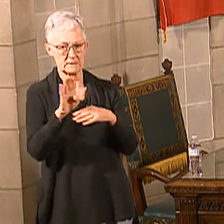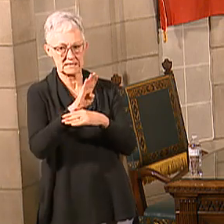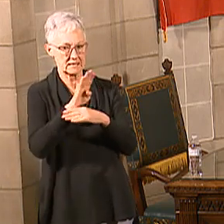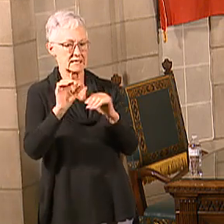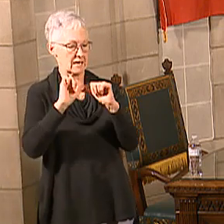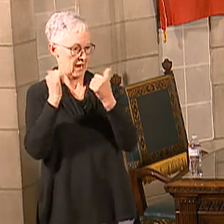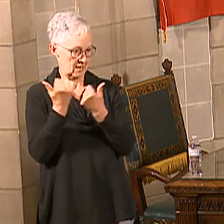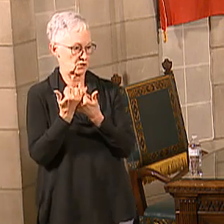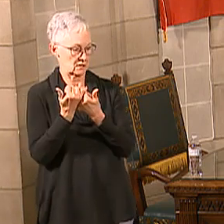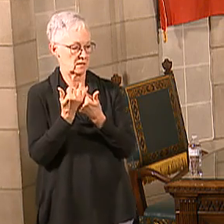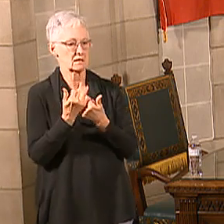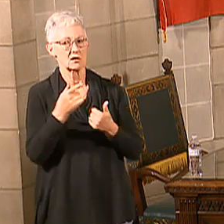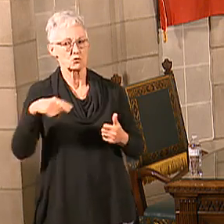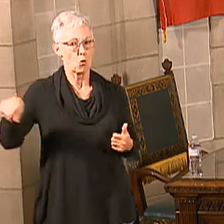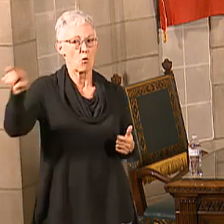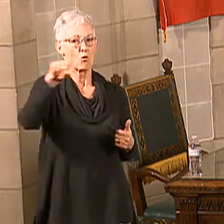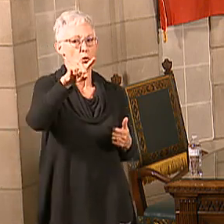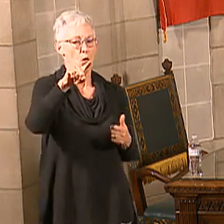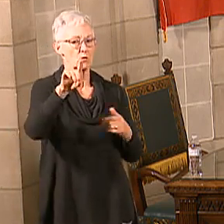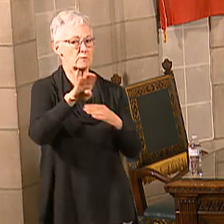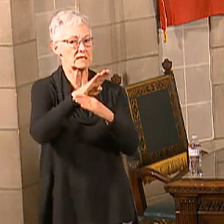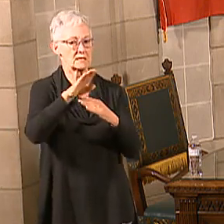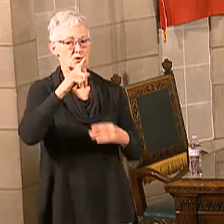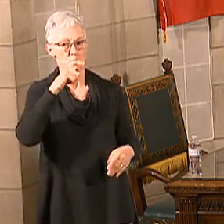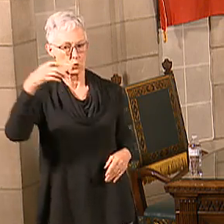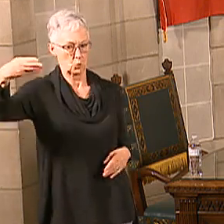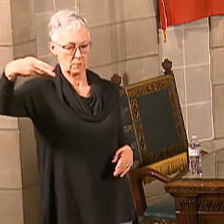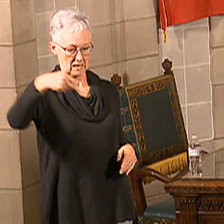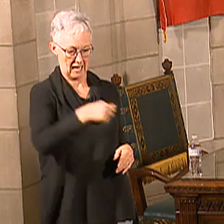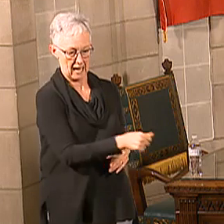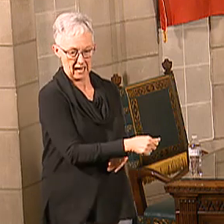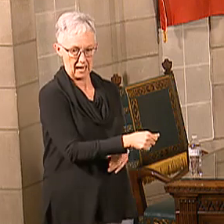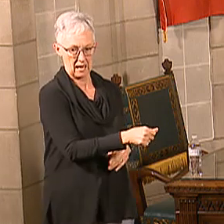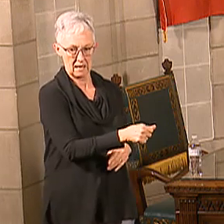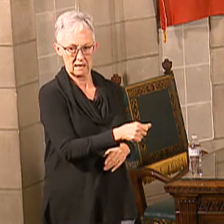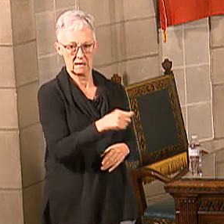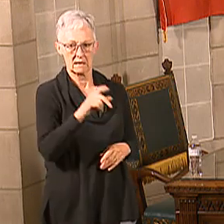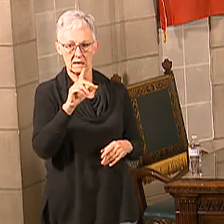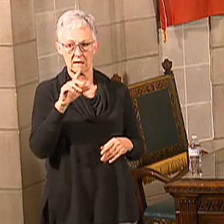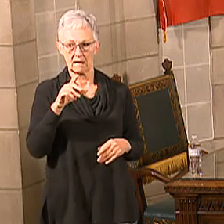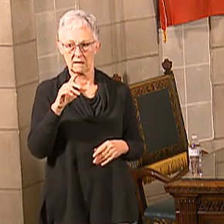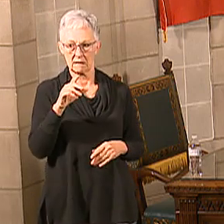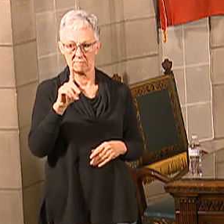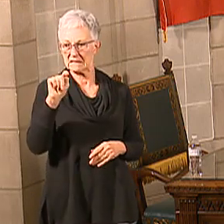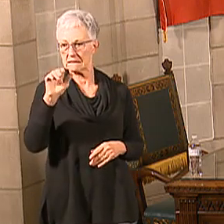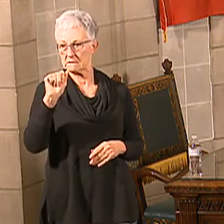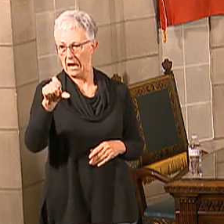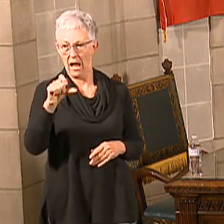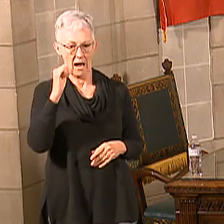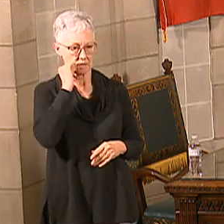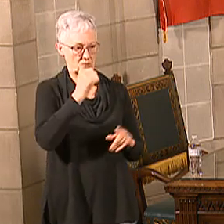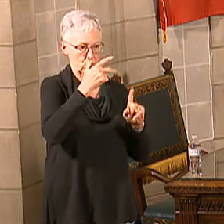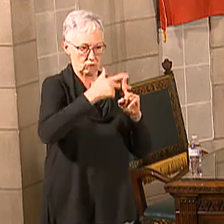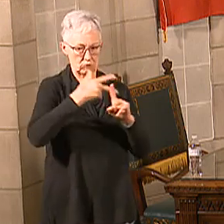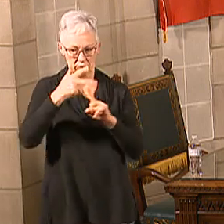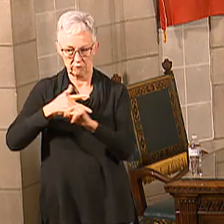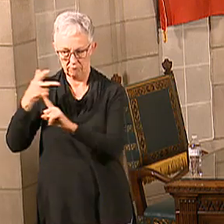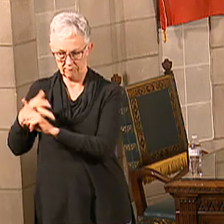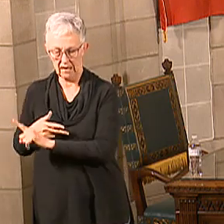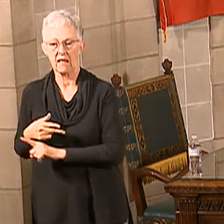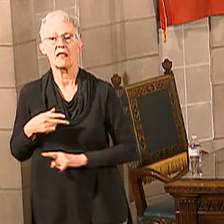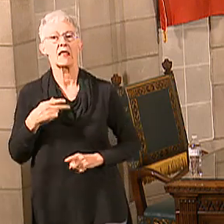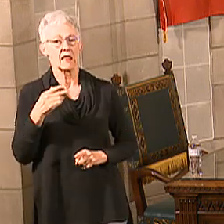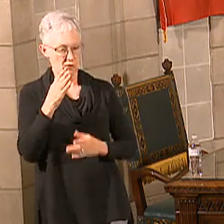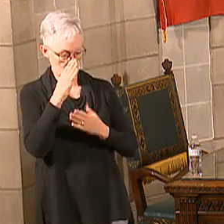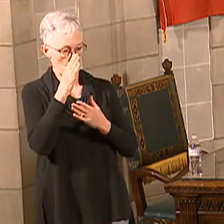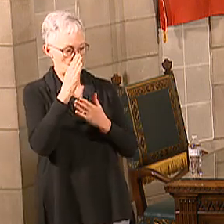Contributory employers are experience-rated employers. They're a little different. They pay that quarterly tax, and then they create an experience account. Some